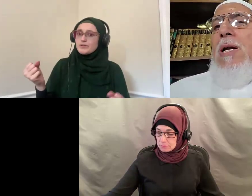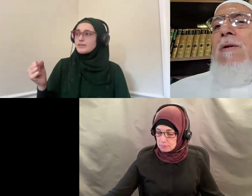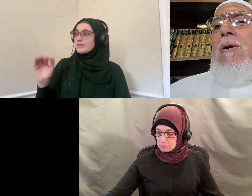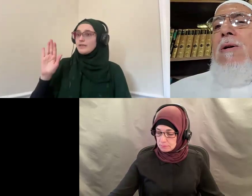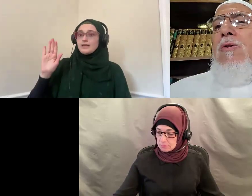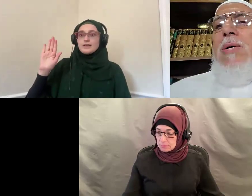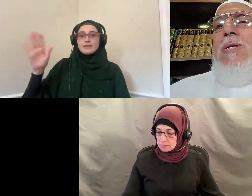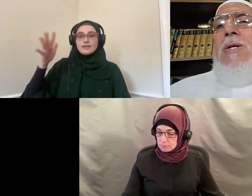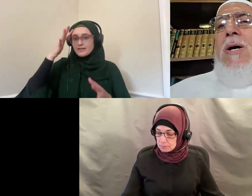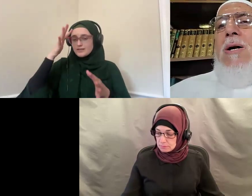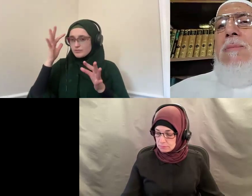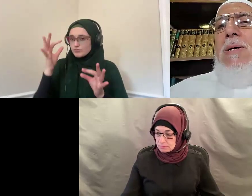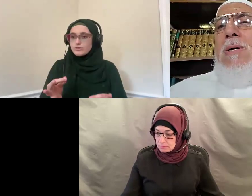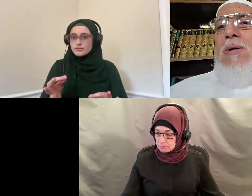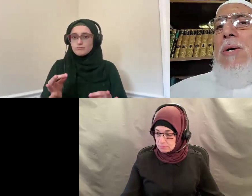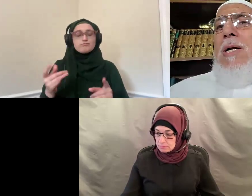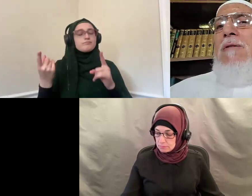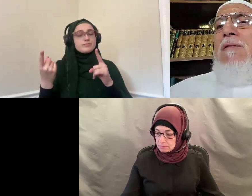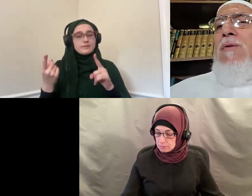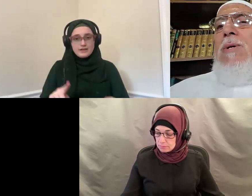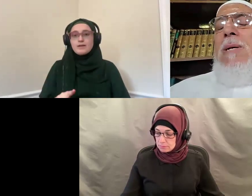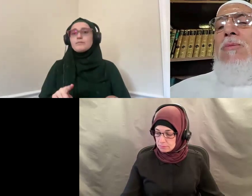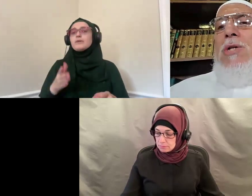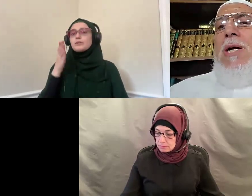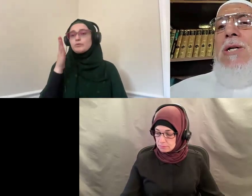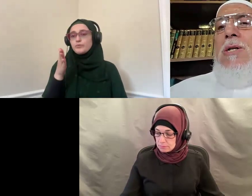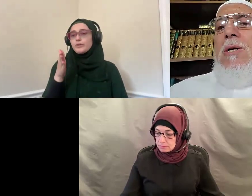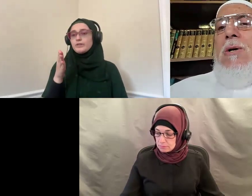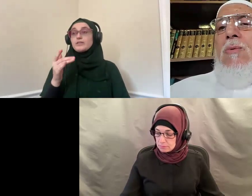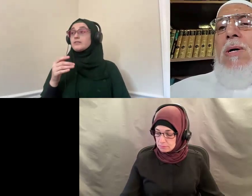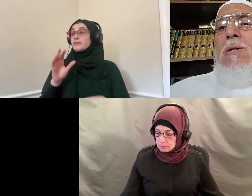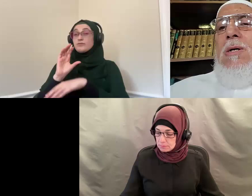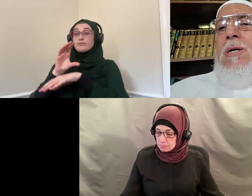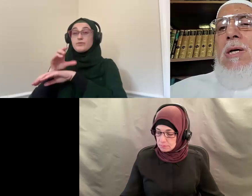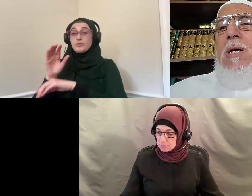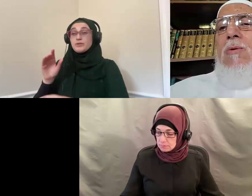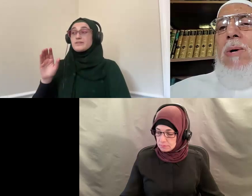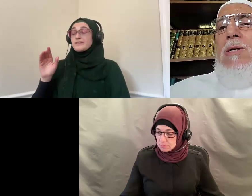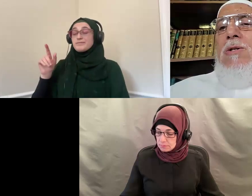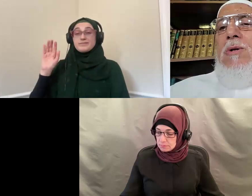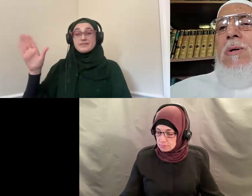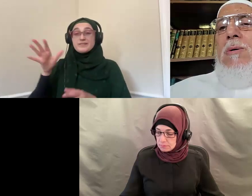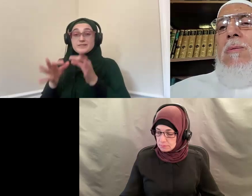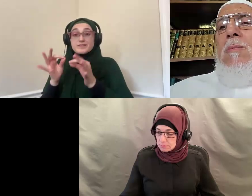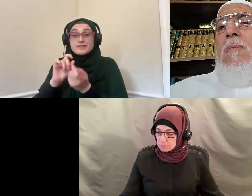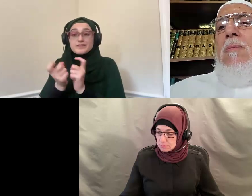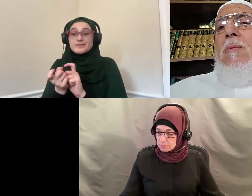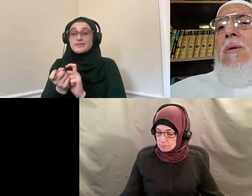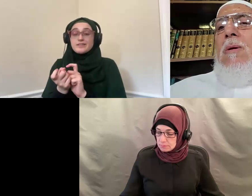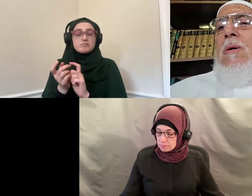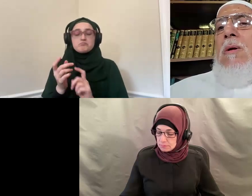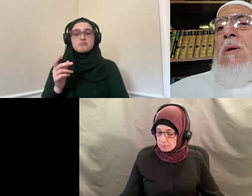You can never twist his arm. You can never force him to change what he wills to do.